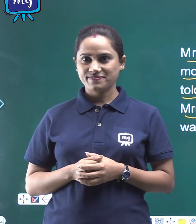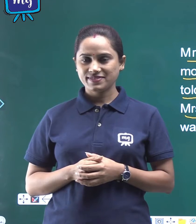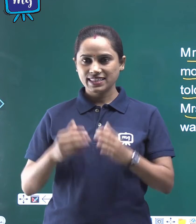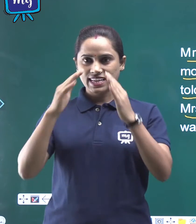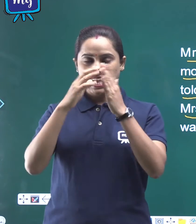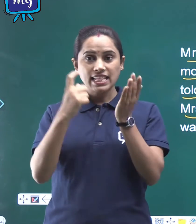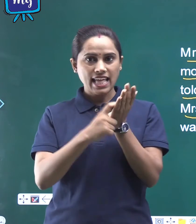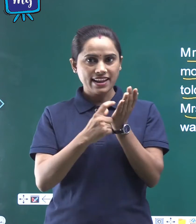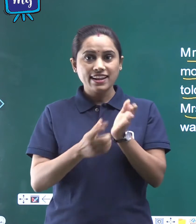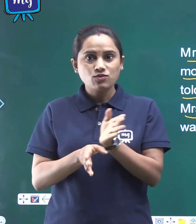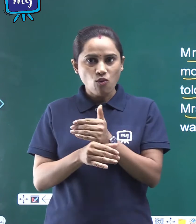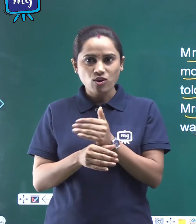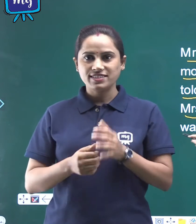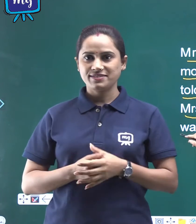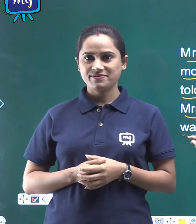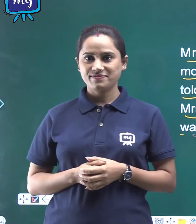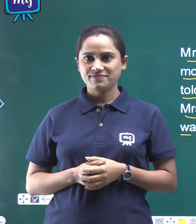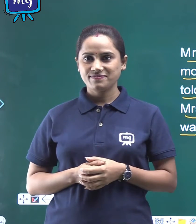The address was